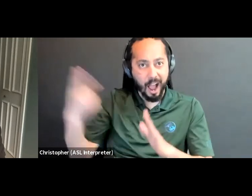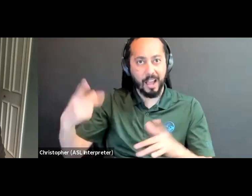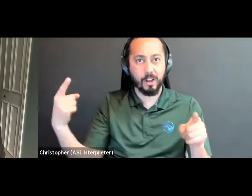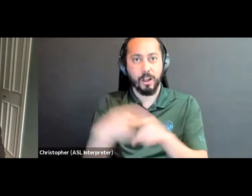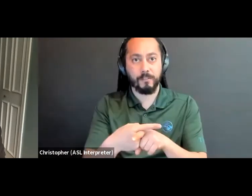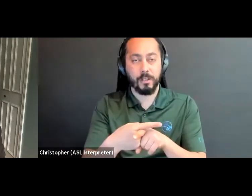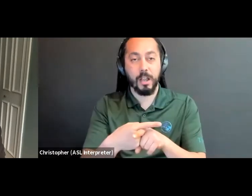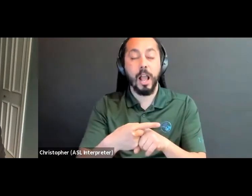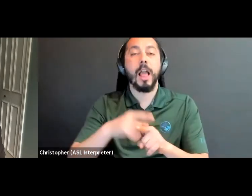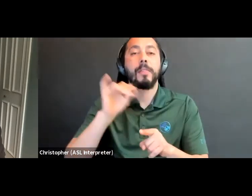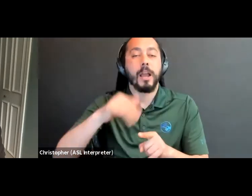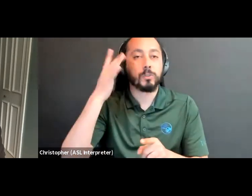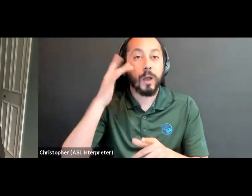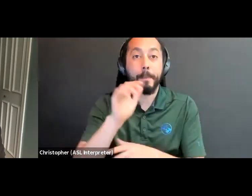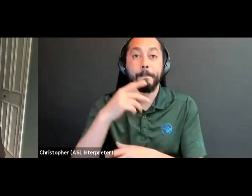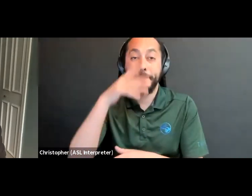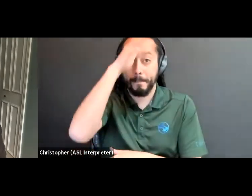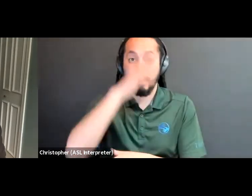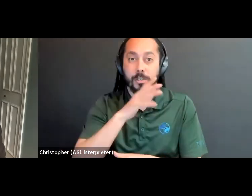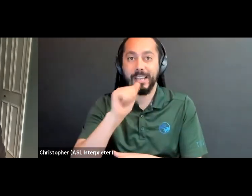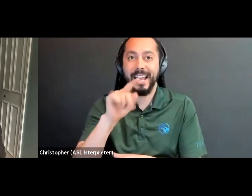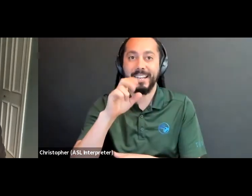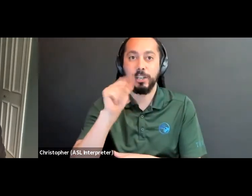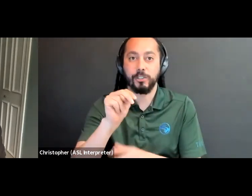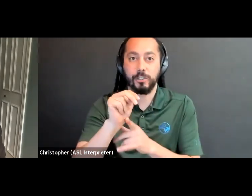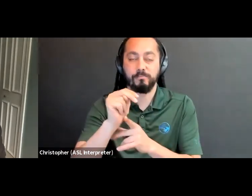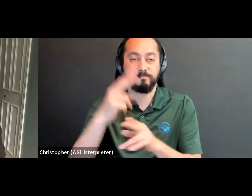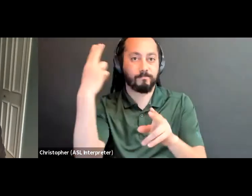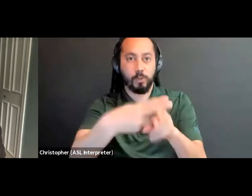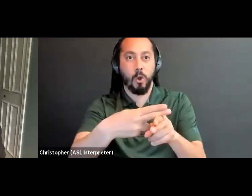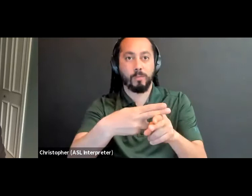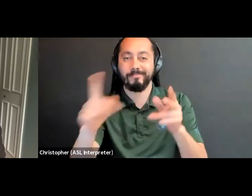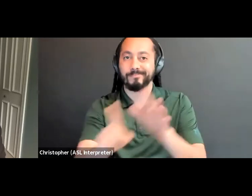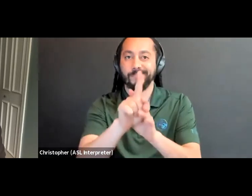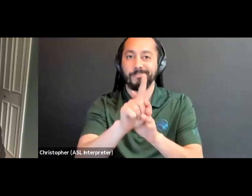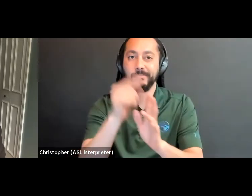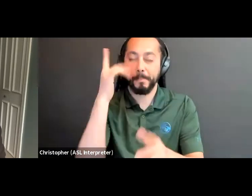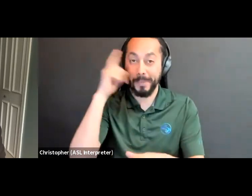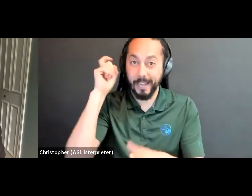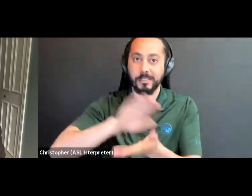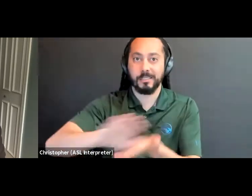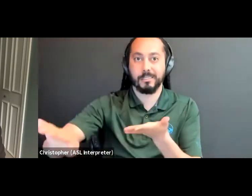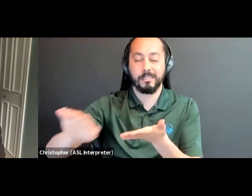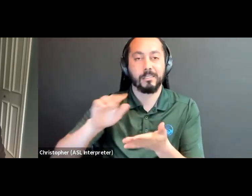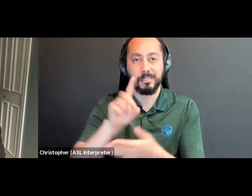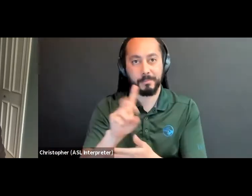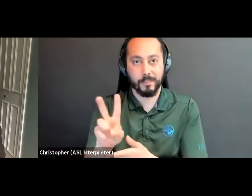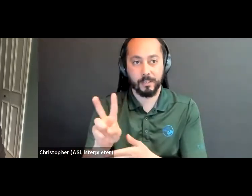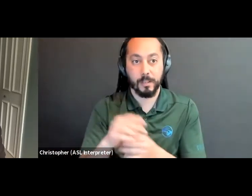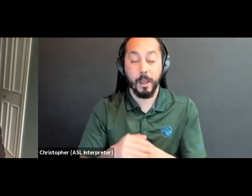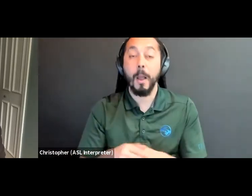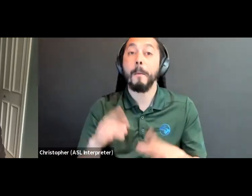alienation allegation to emerge. But also once parental alienation allegation have